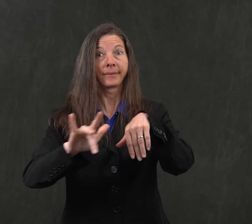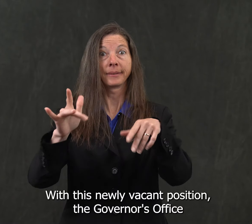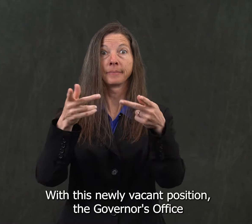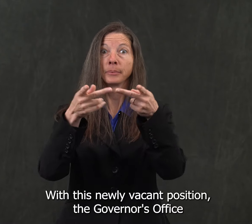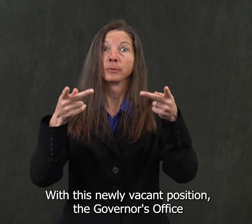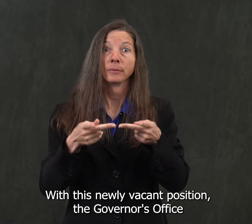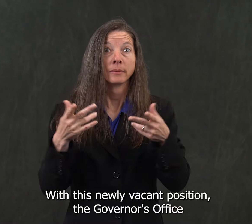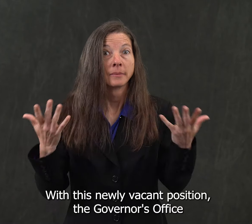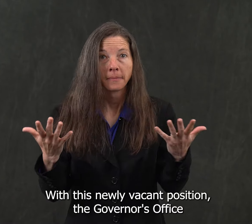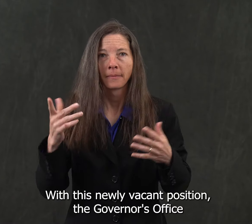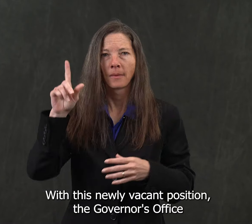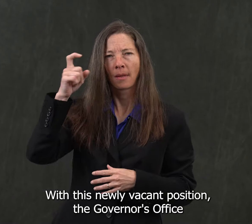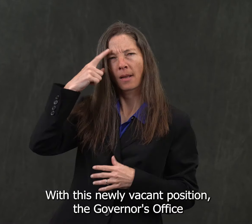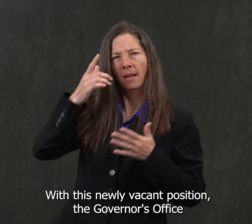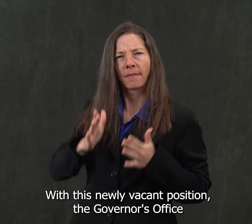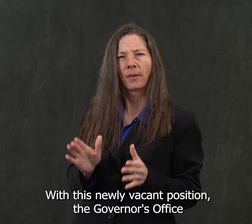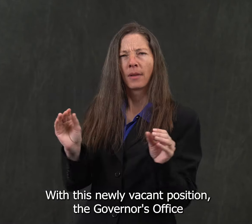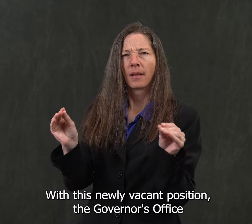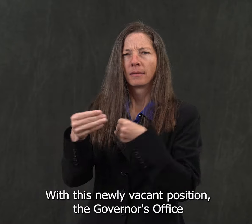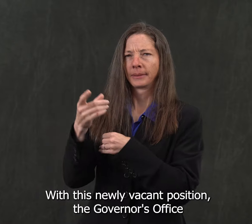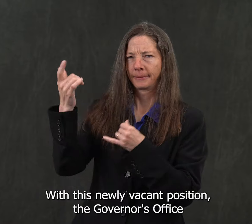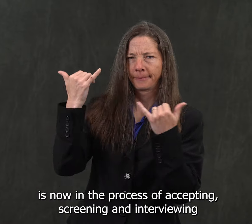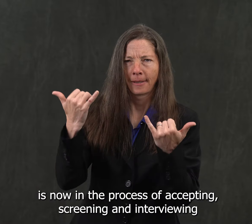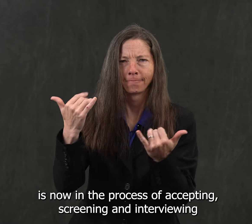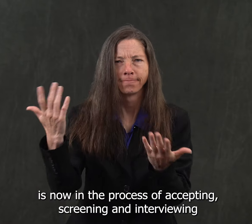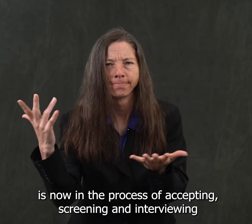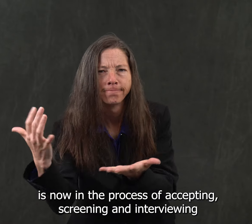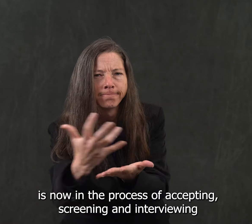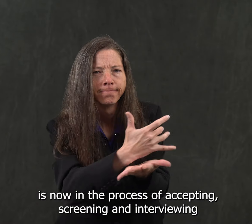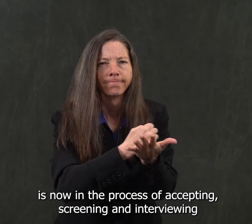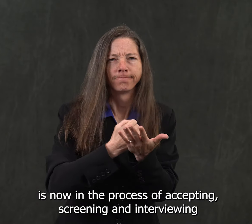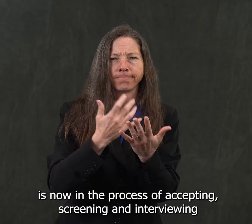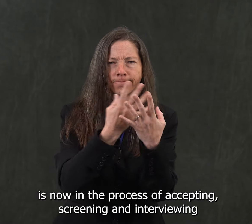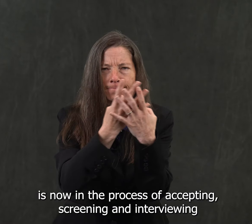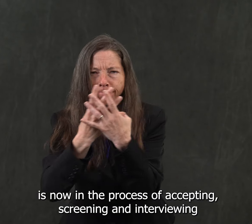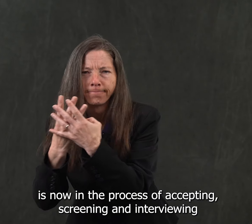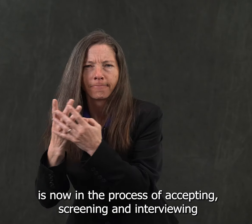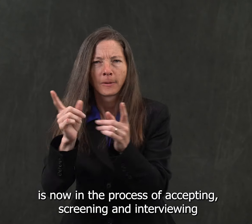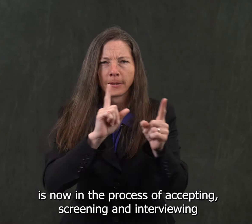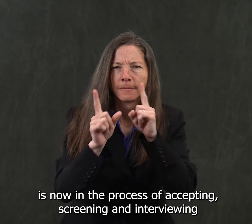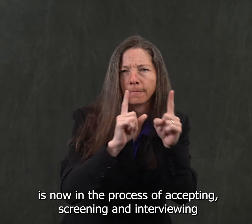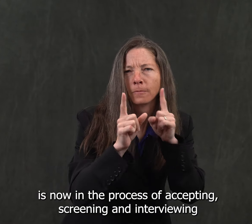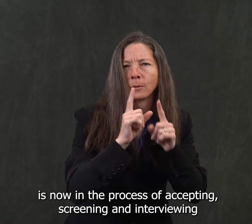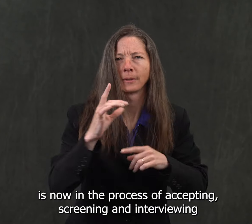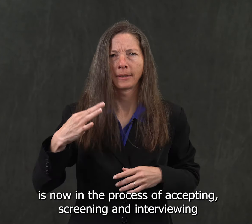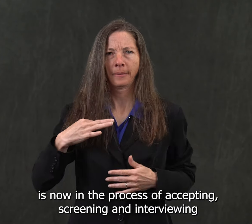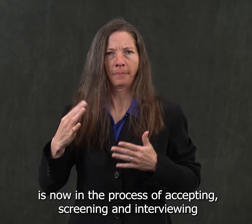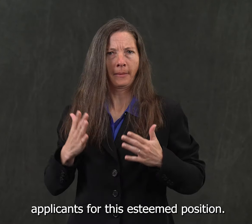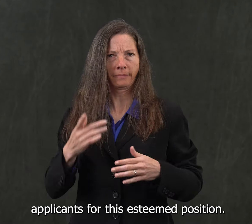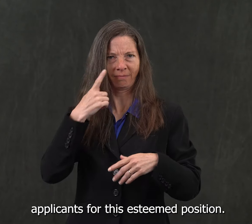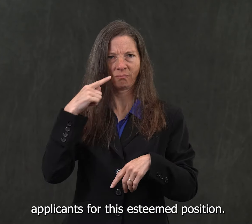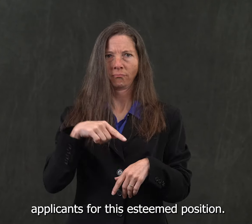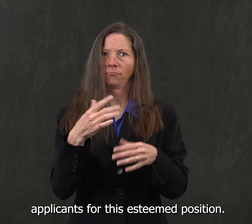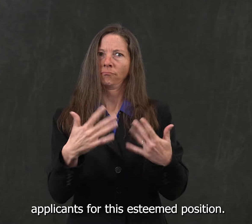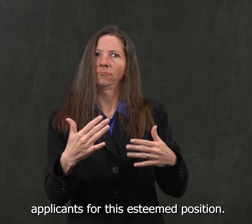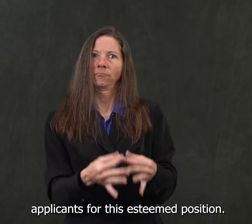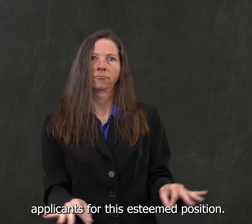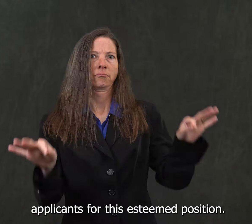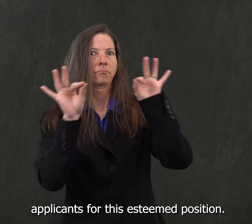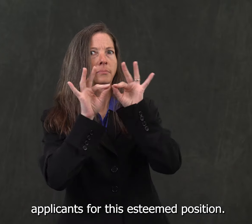With this newly vacant position, the governor's office is now in the process of accepting, screening, and interviewing applicants for this esteemed